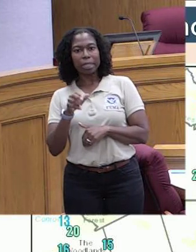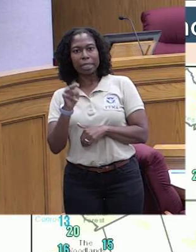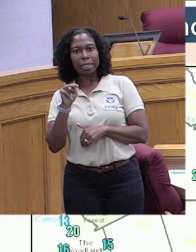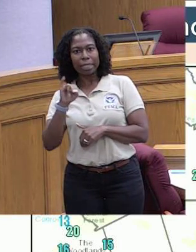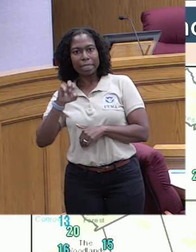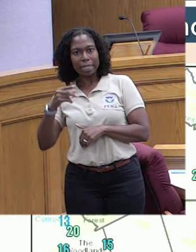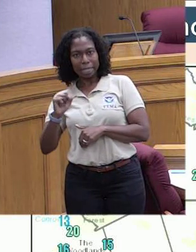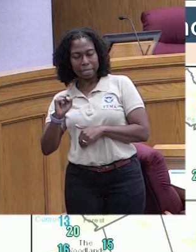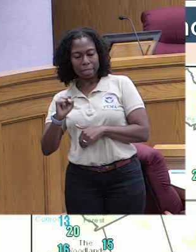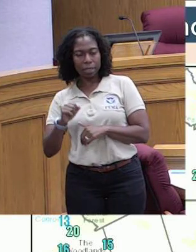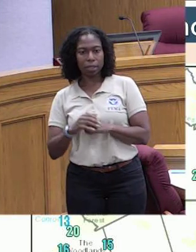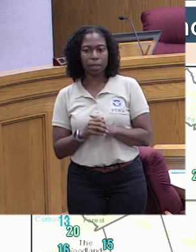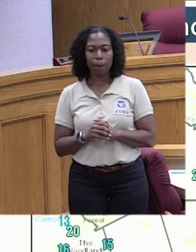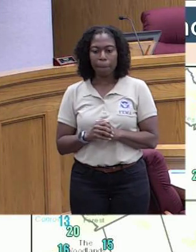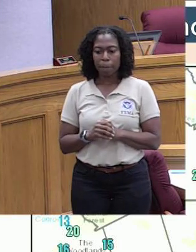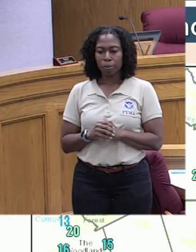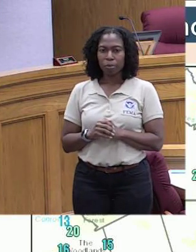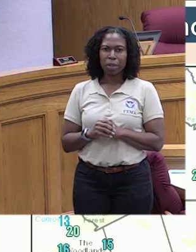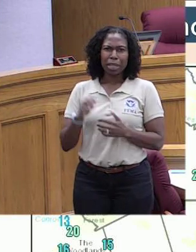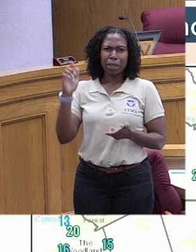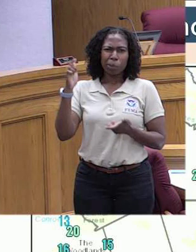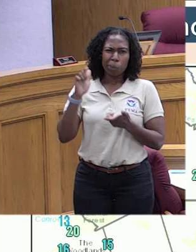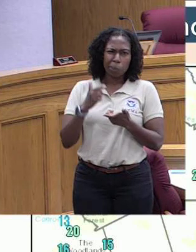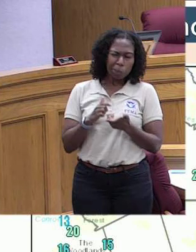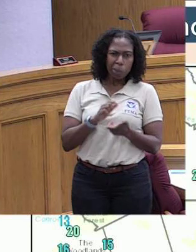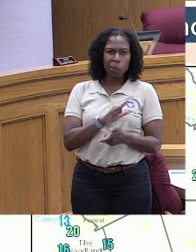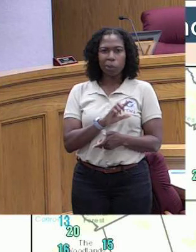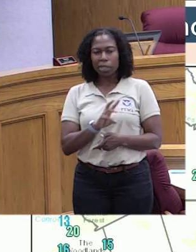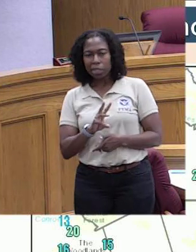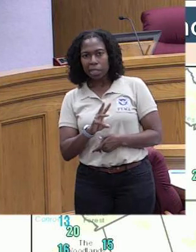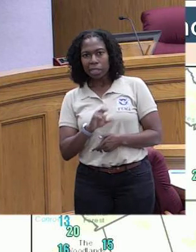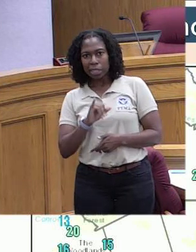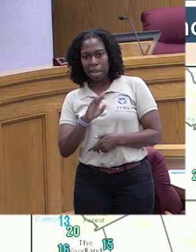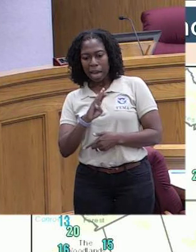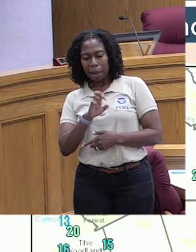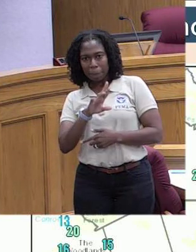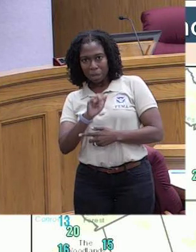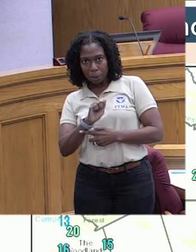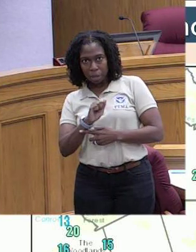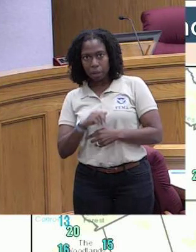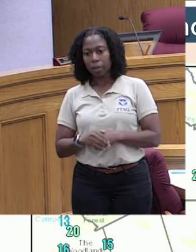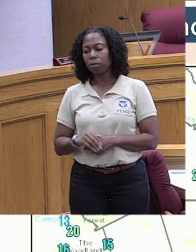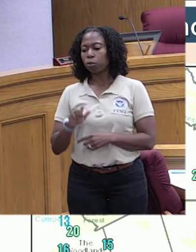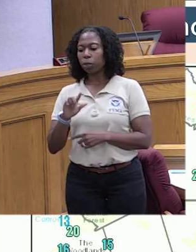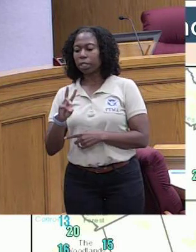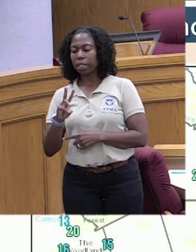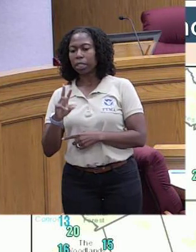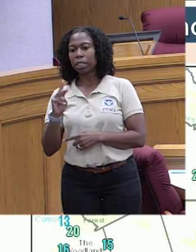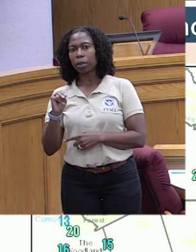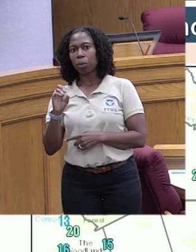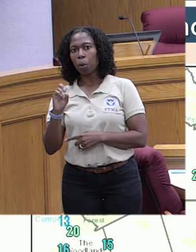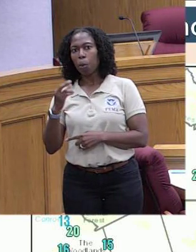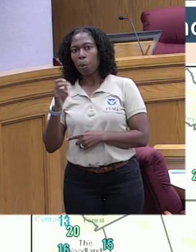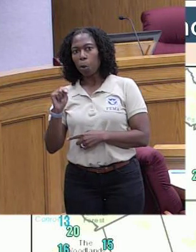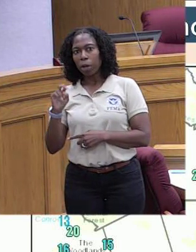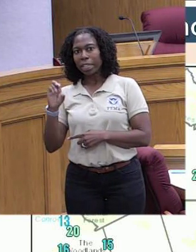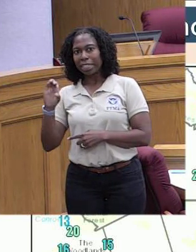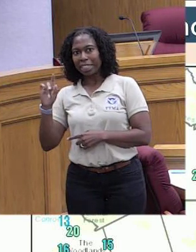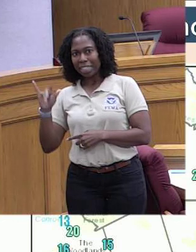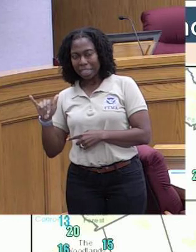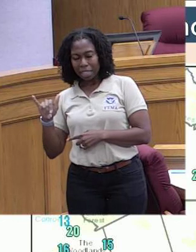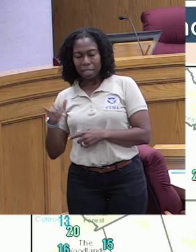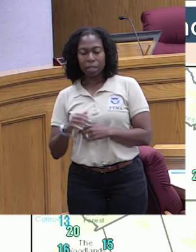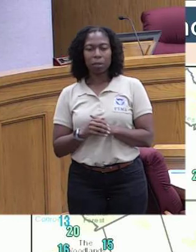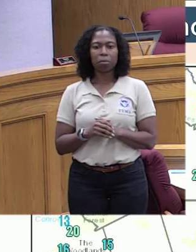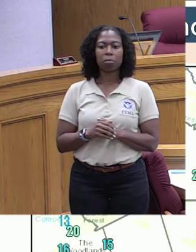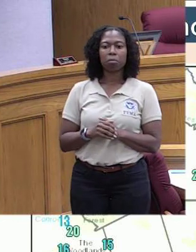to our east, 26 near Lafayette, 31 down in Iberia, and 26 near Morgan City. And then further north, Jasper was at 20, Fort